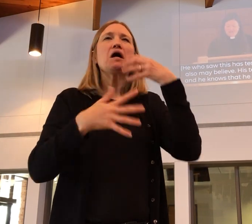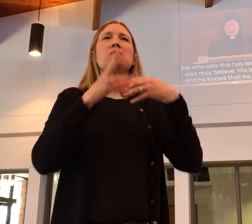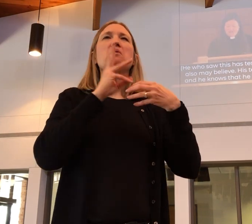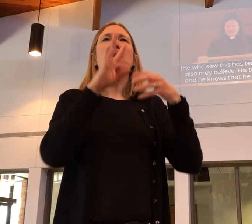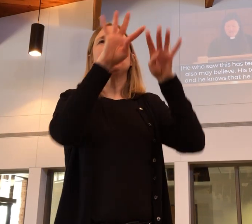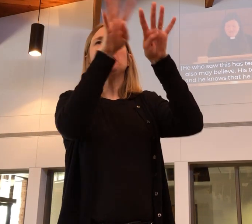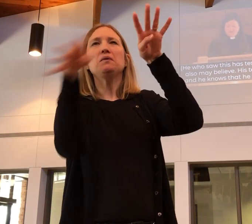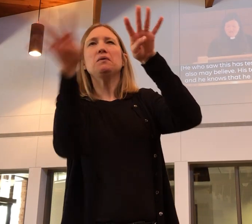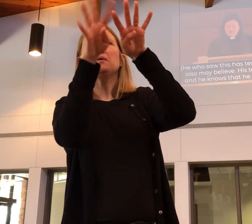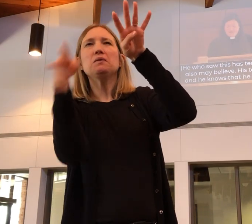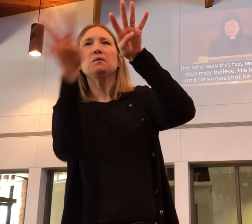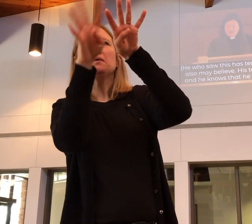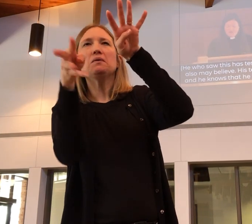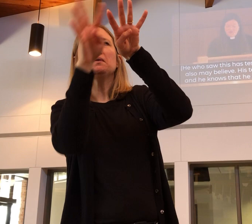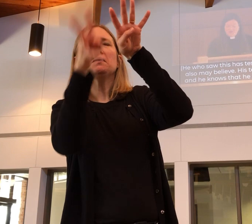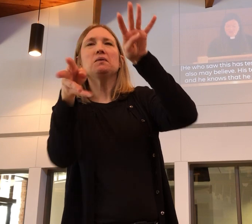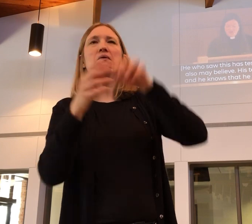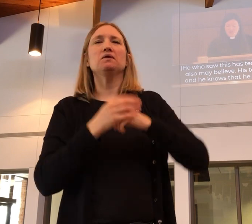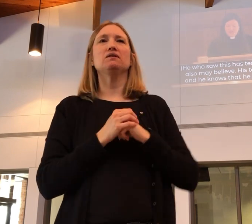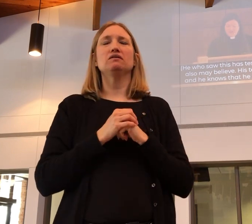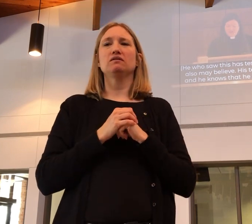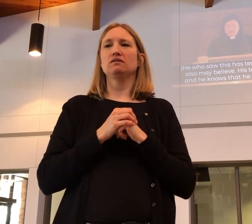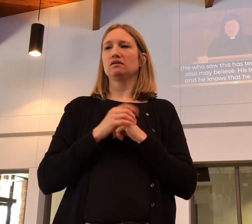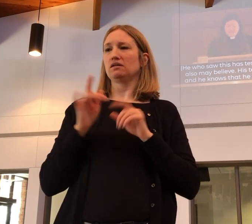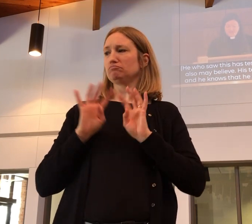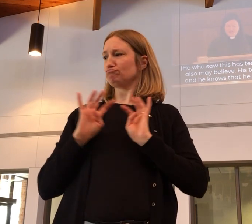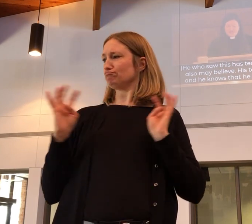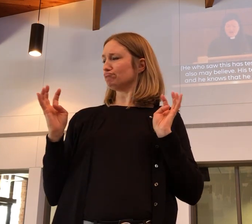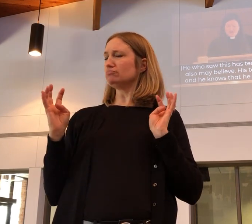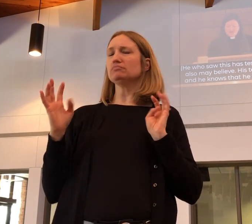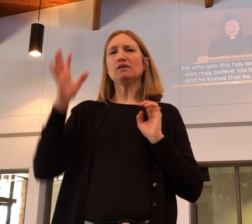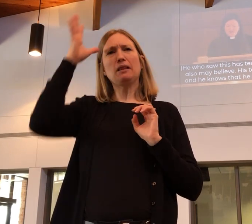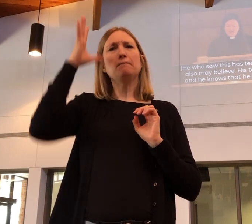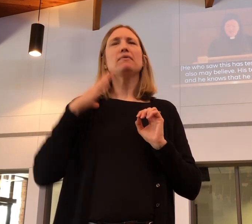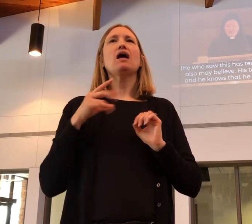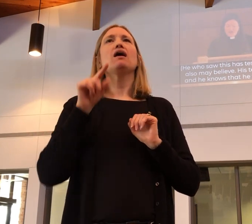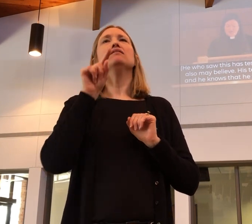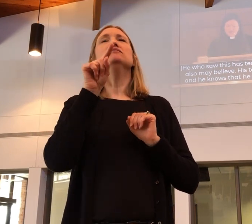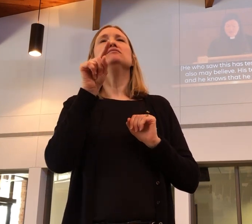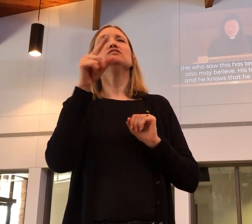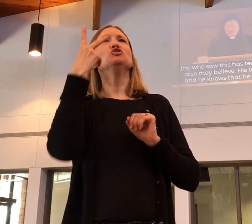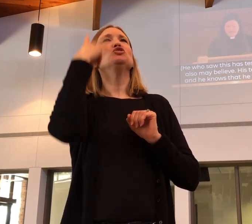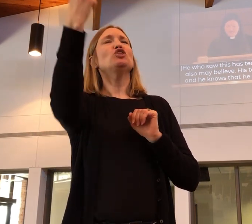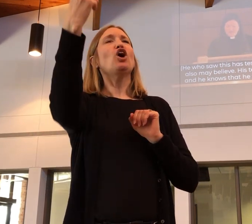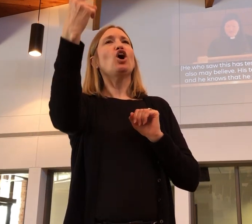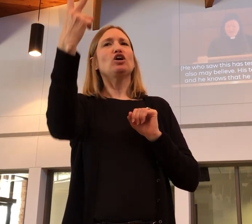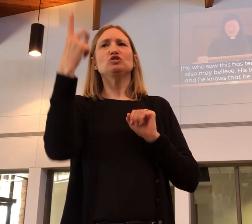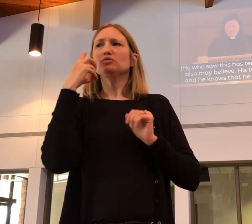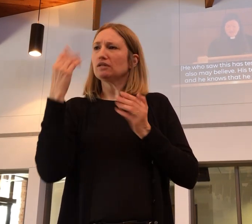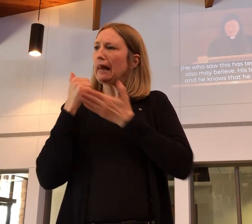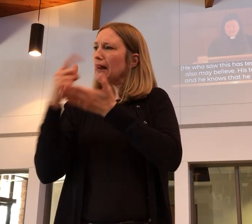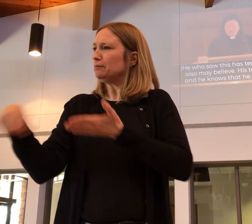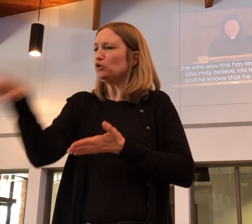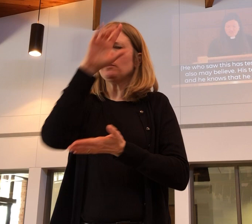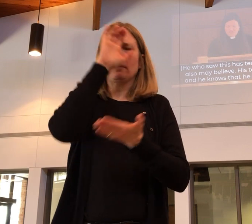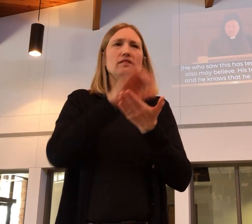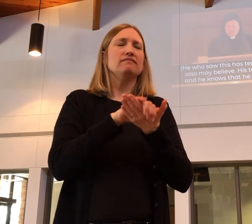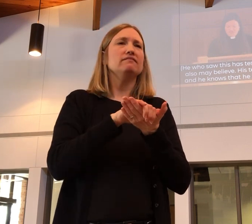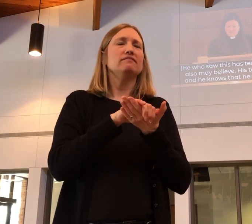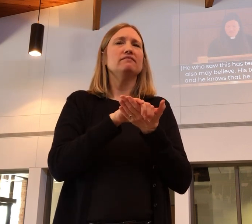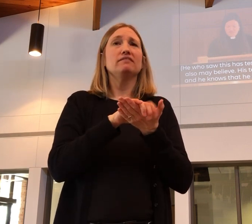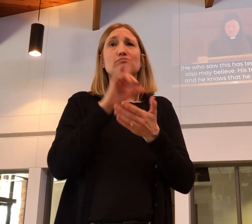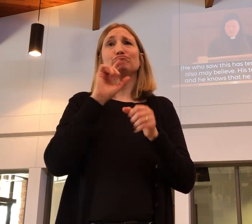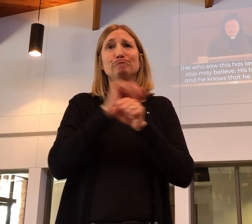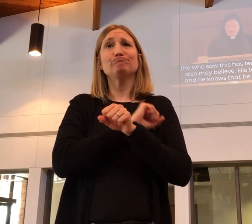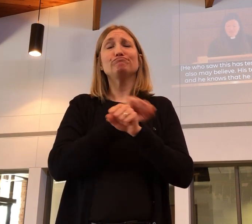out. He who saw this has testified so that you may also believe. His testimony is